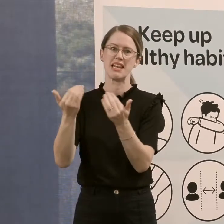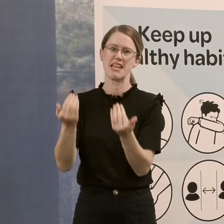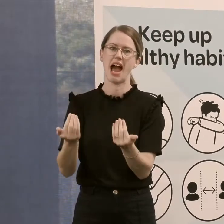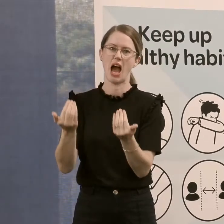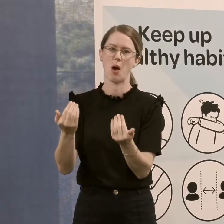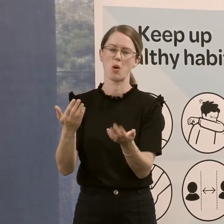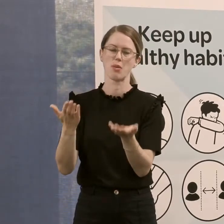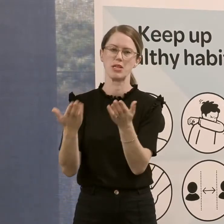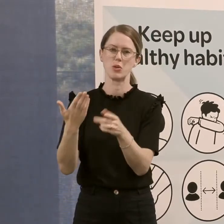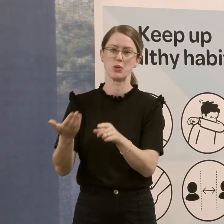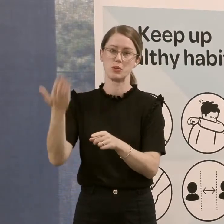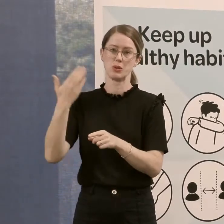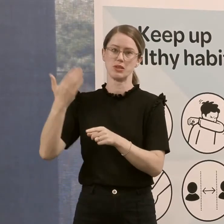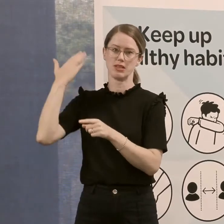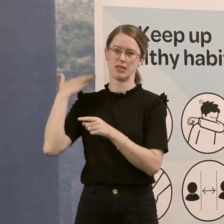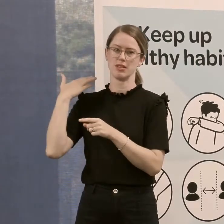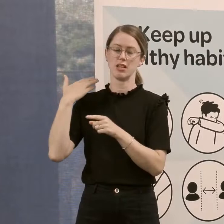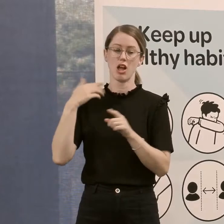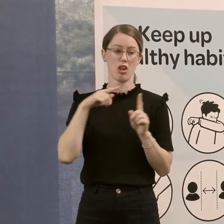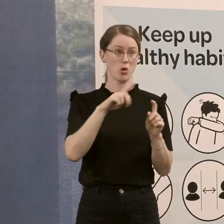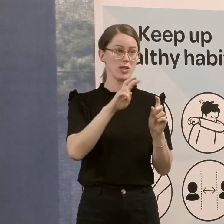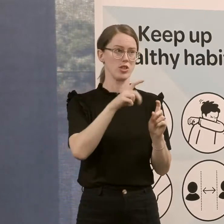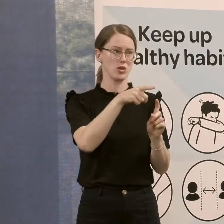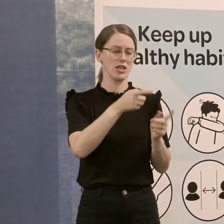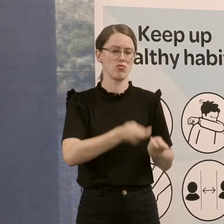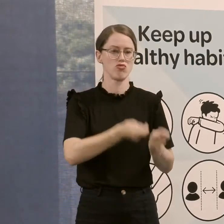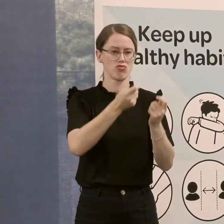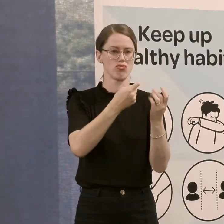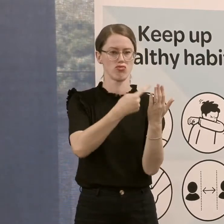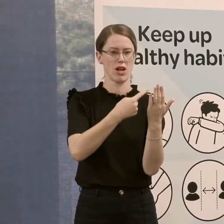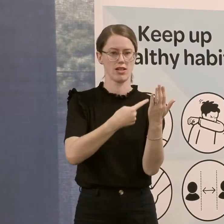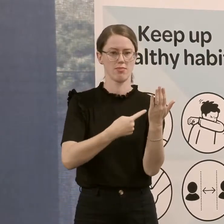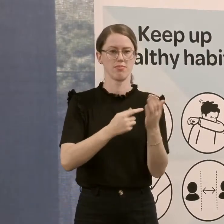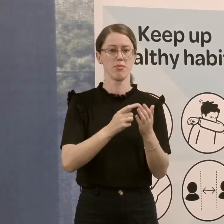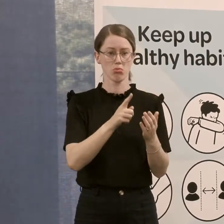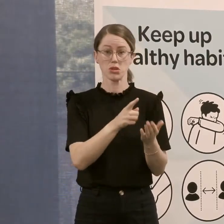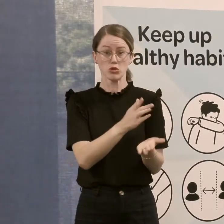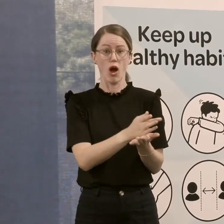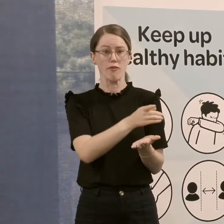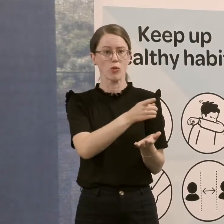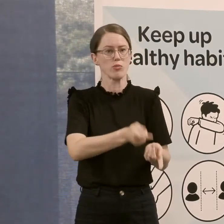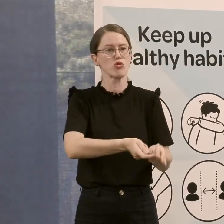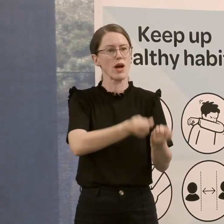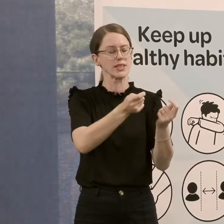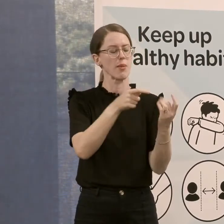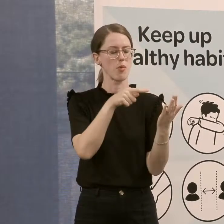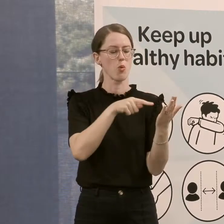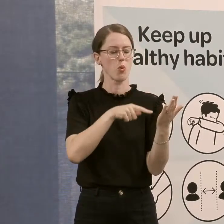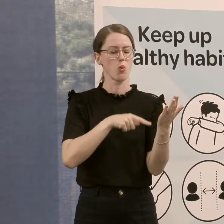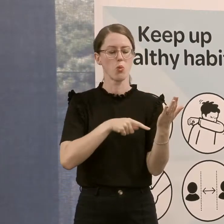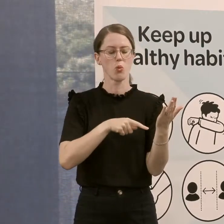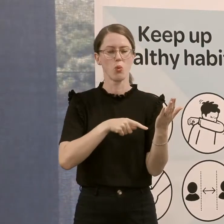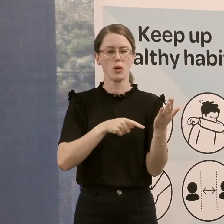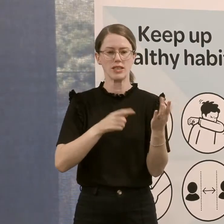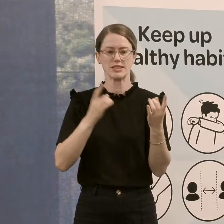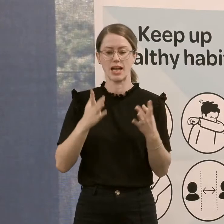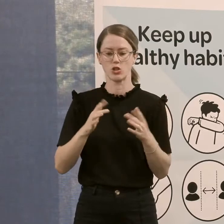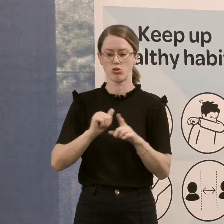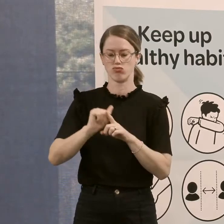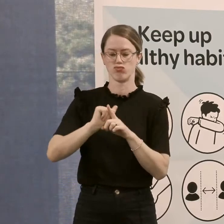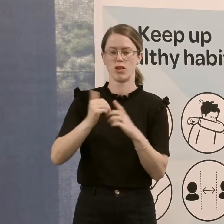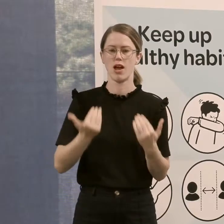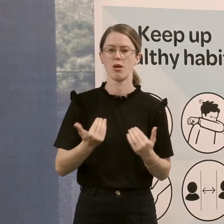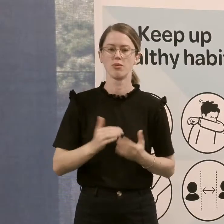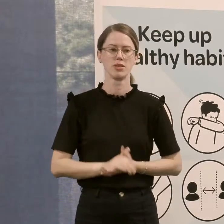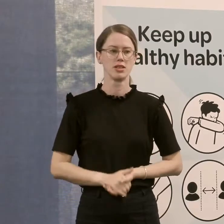certainly early on, and those were the issues that the disability community rightly pointed out we could have done better on. And on